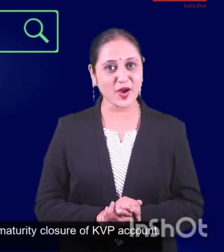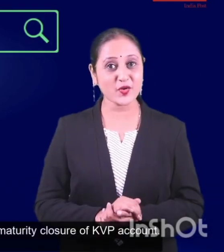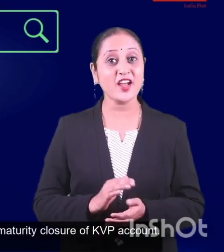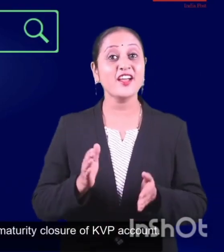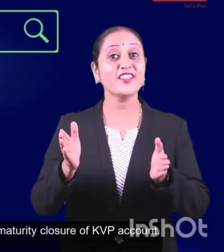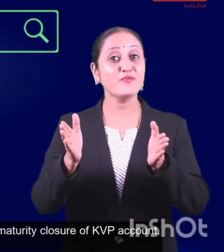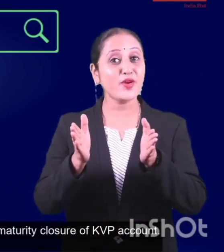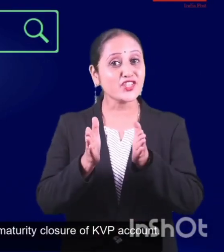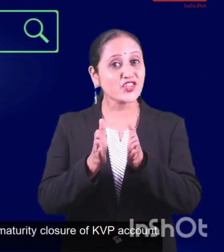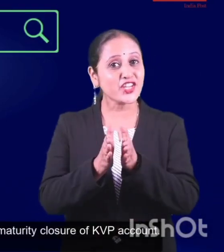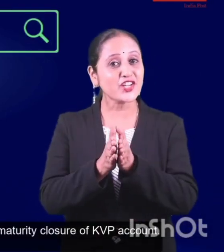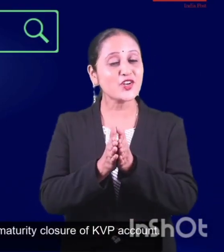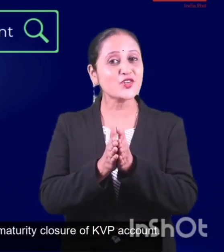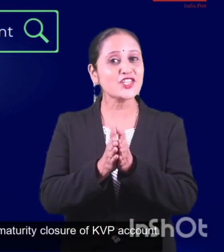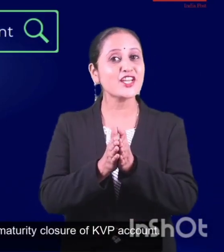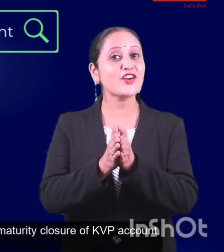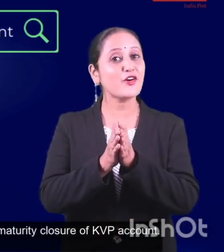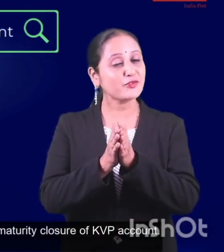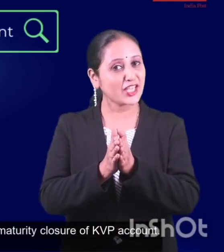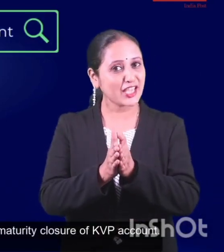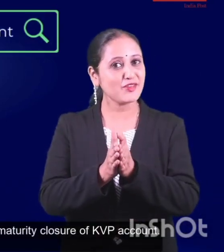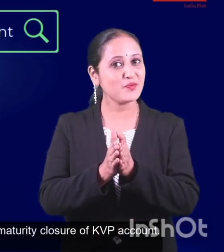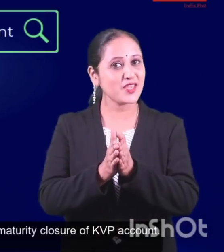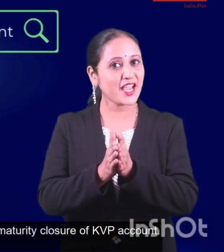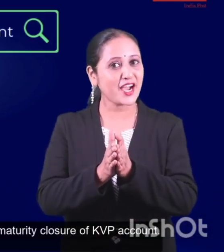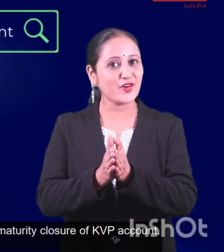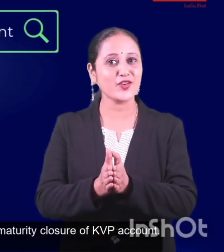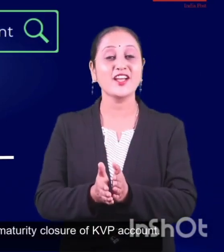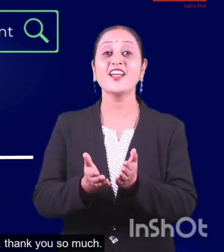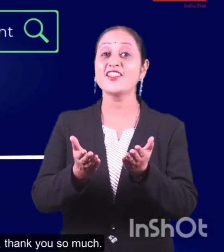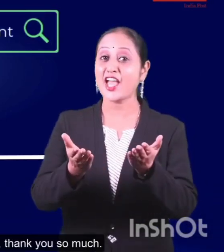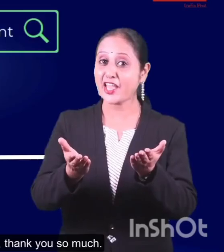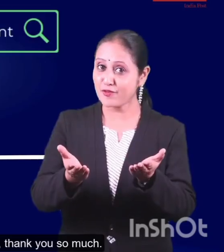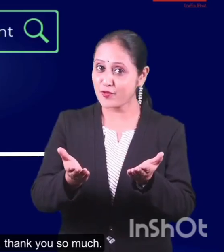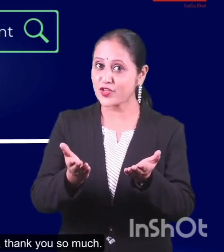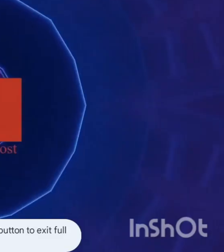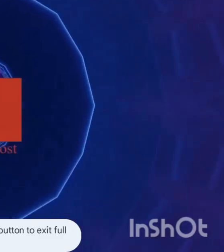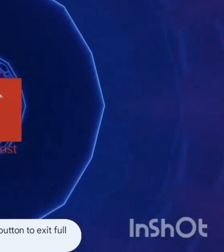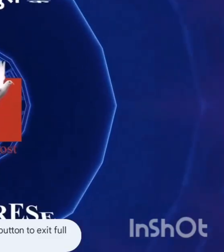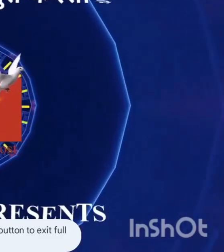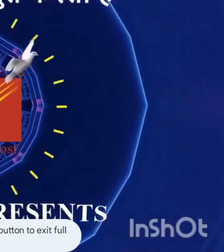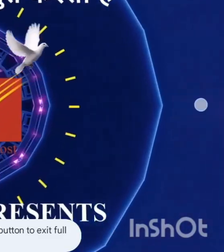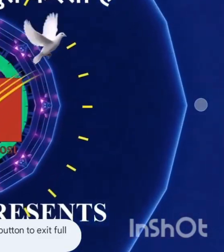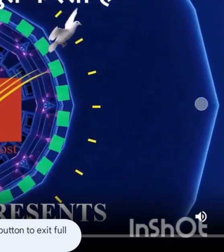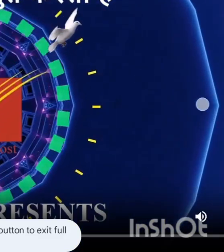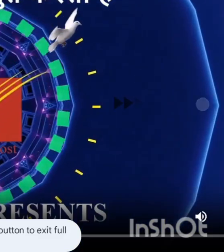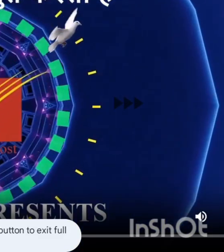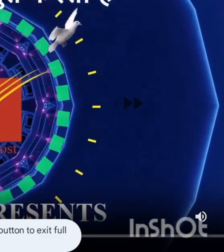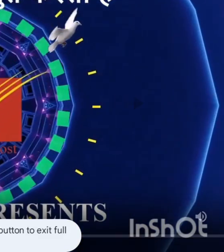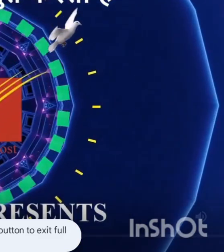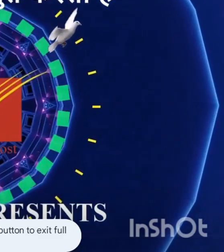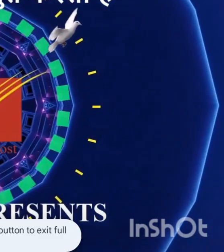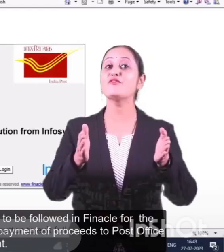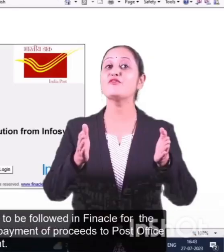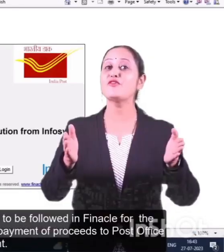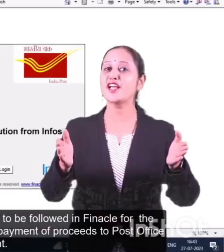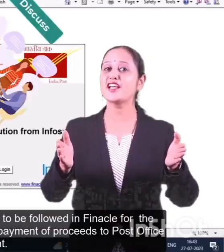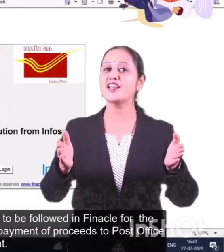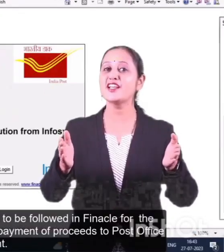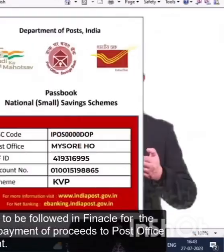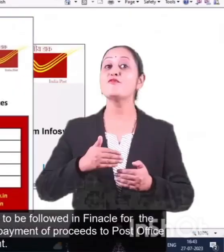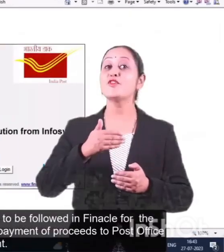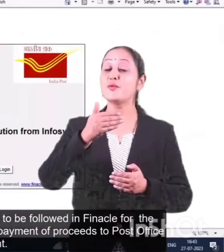session, we will discuss about the maturity closure of the KVP account. Thank you for watching this